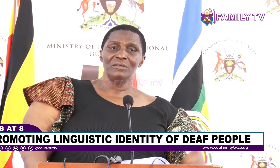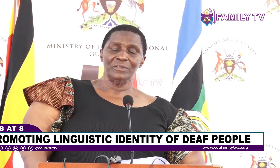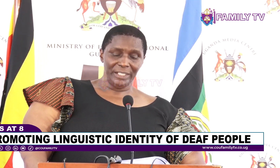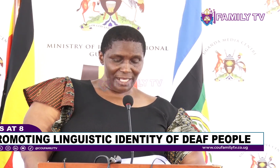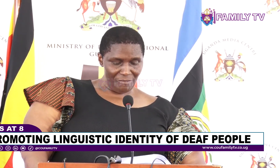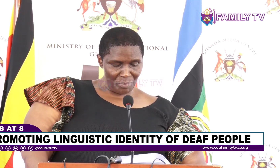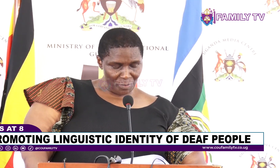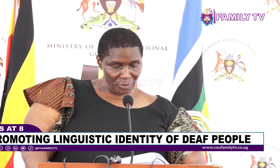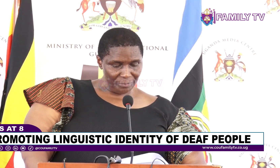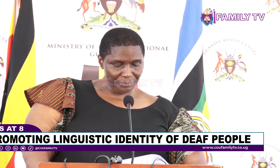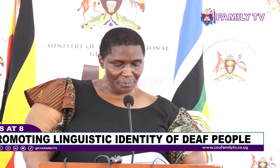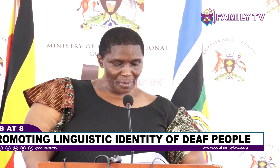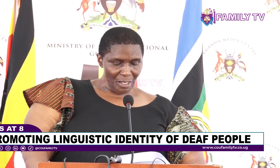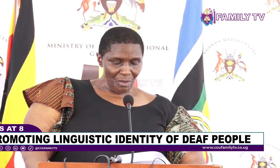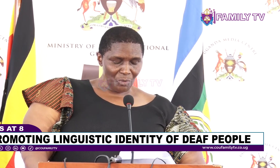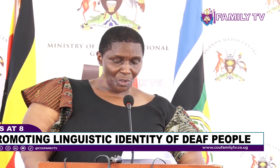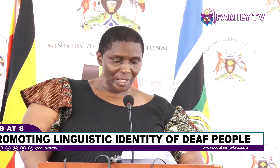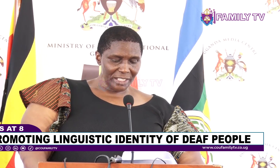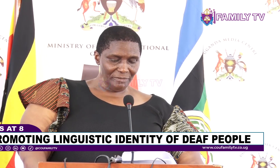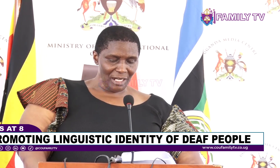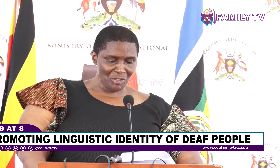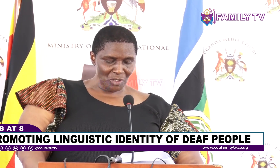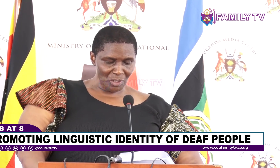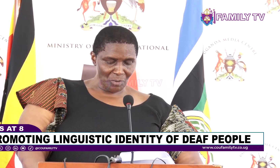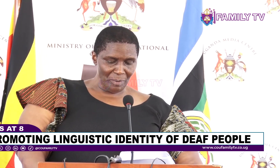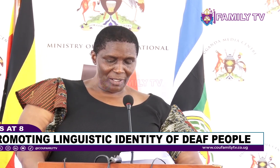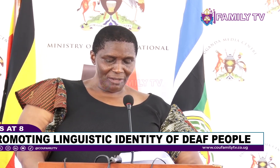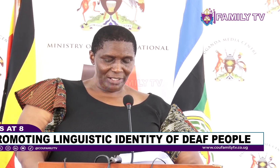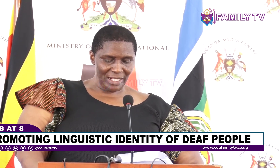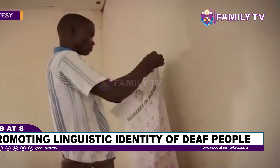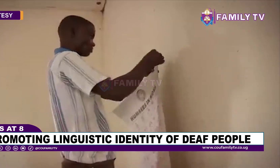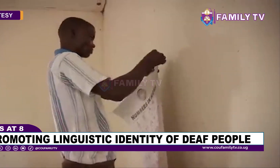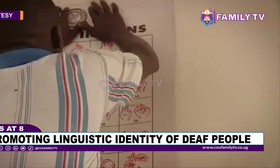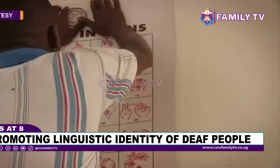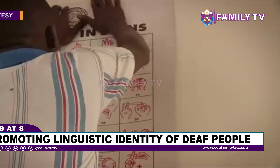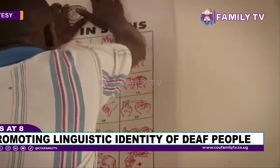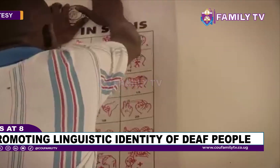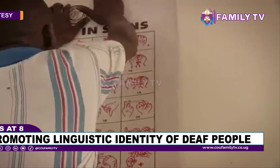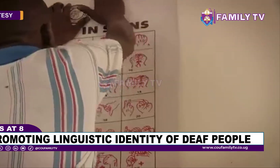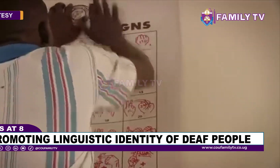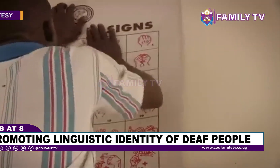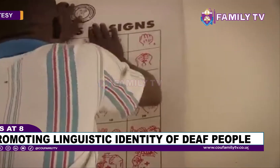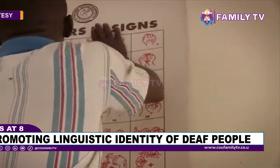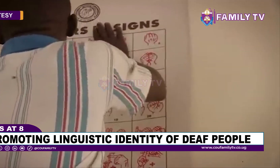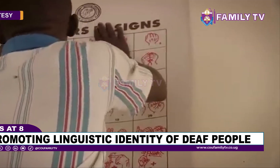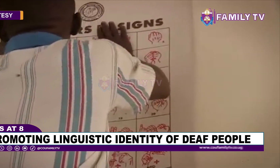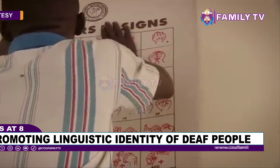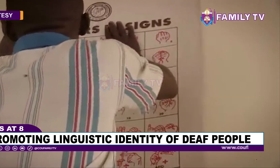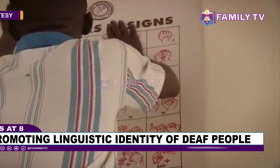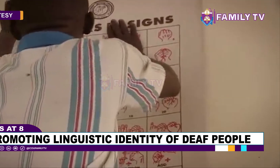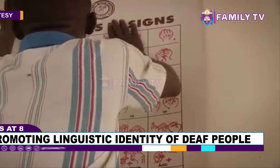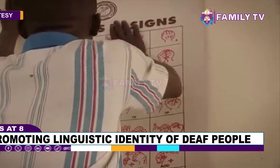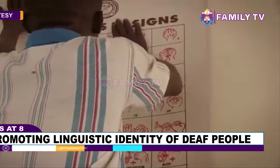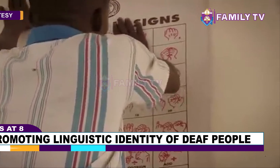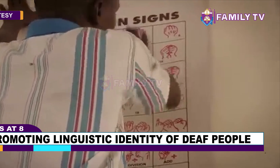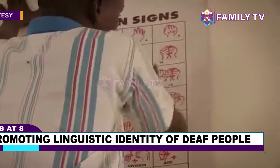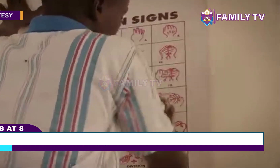Affairs, Honorable Samuel Helen Grace, affirms that Chambogo is the only credible institution registered to teach sign language besides